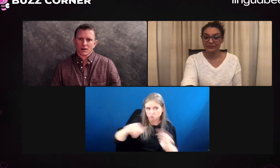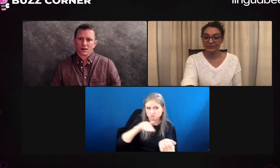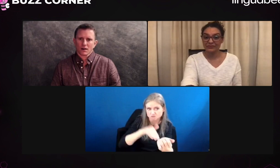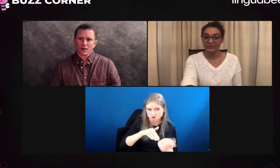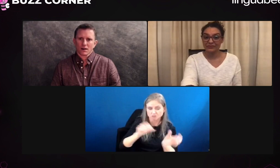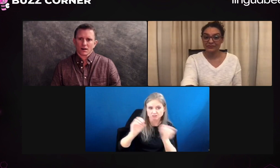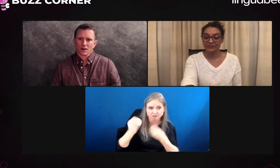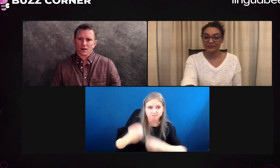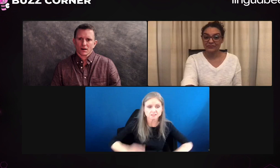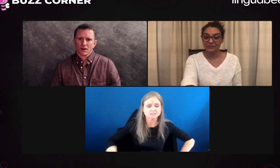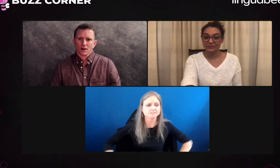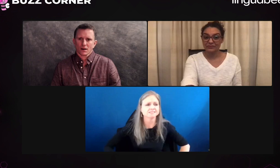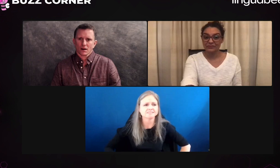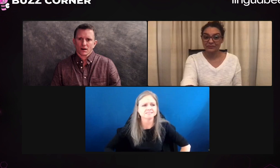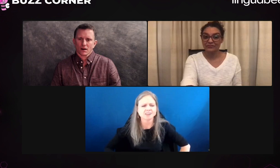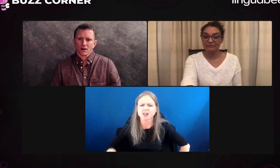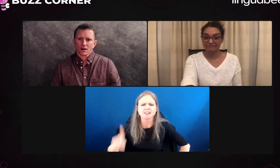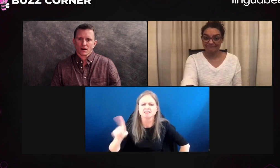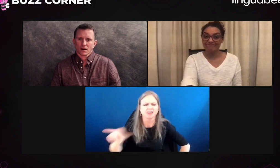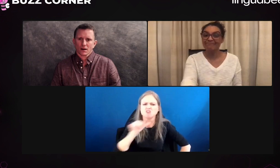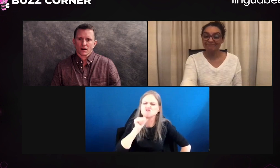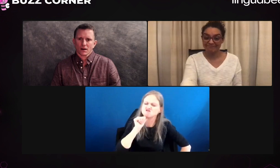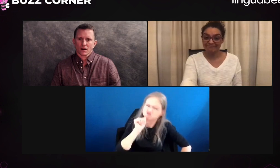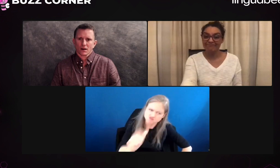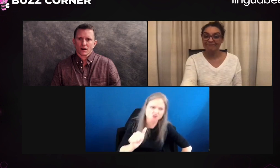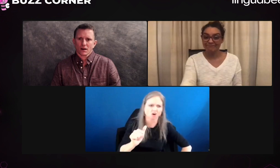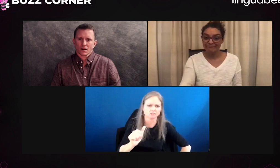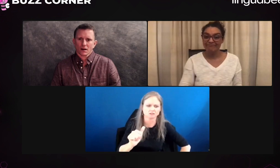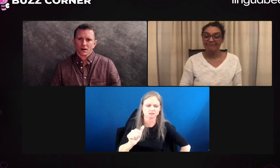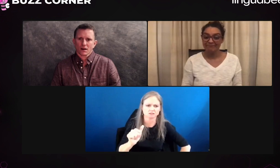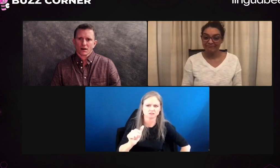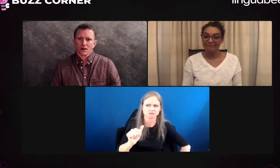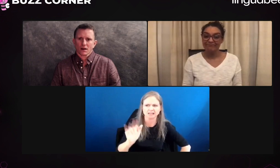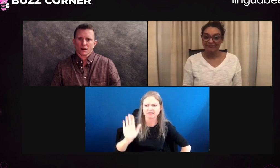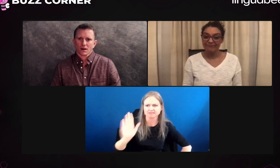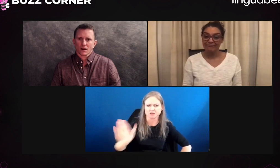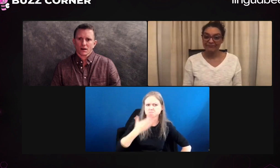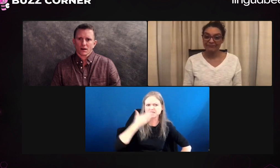when a deaf person goes to the doctor's office,